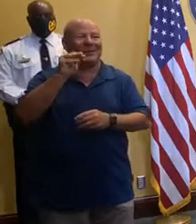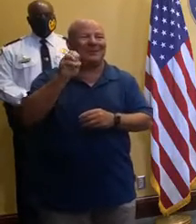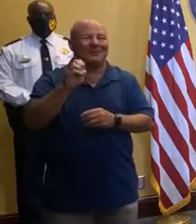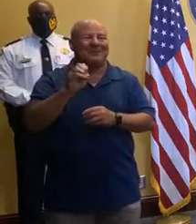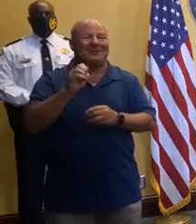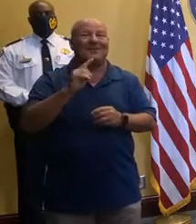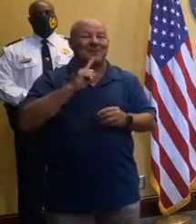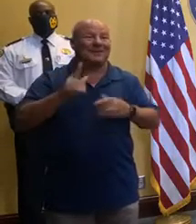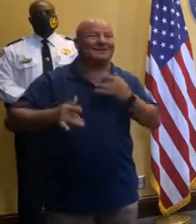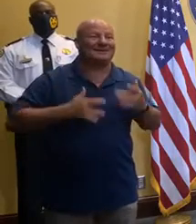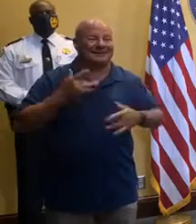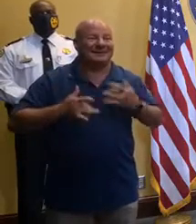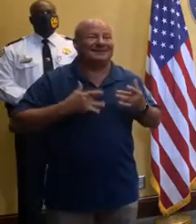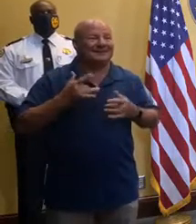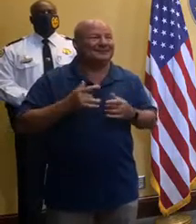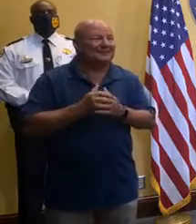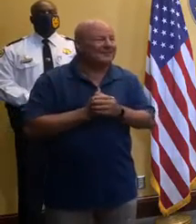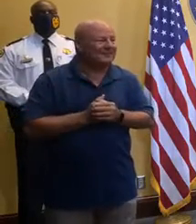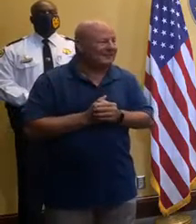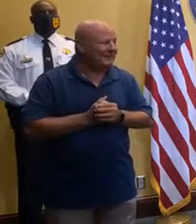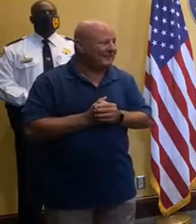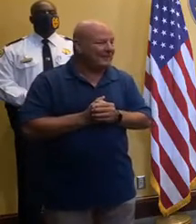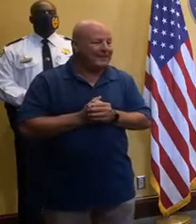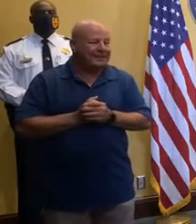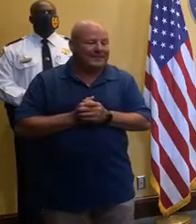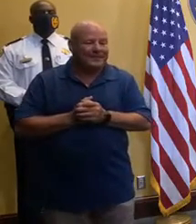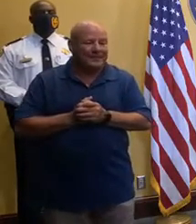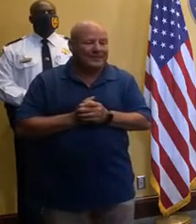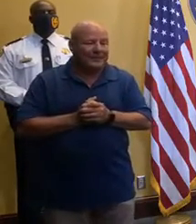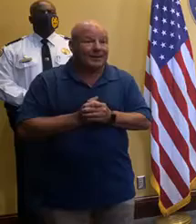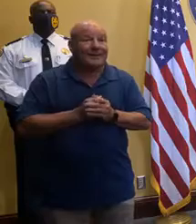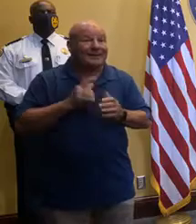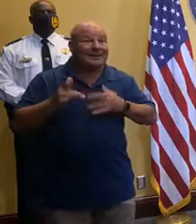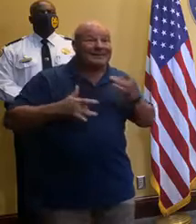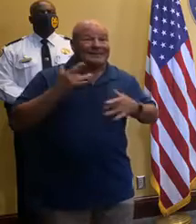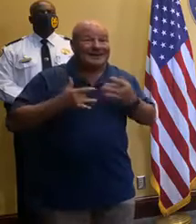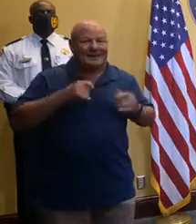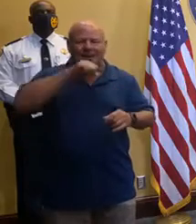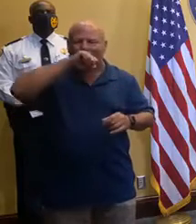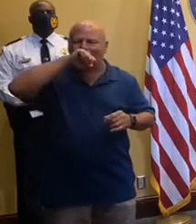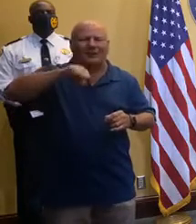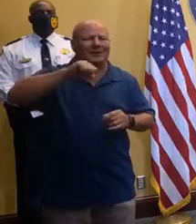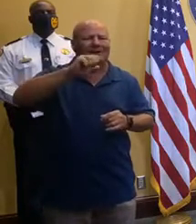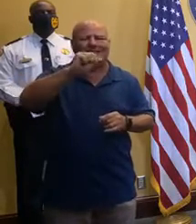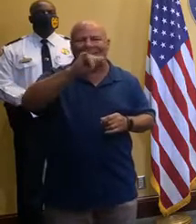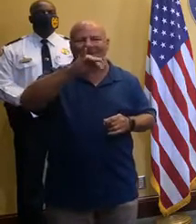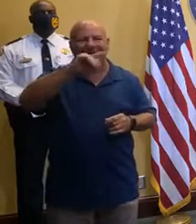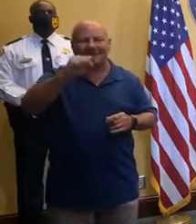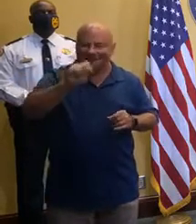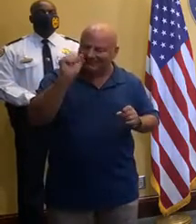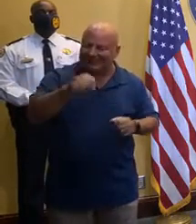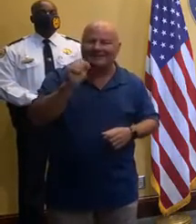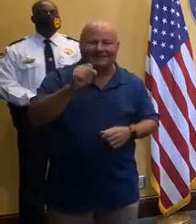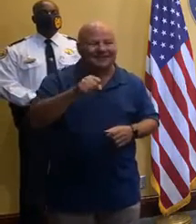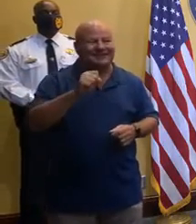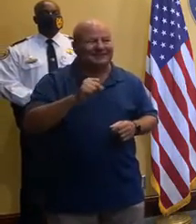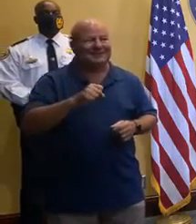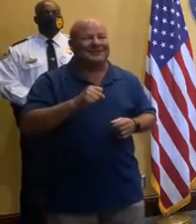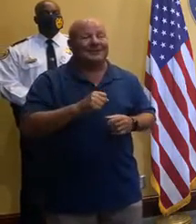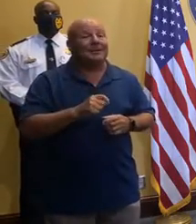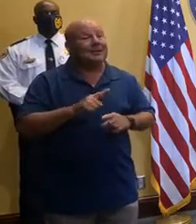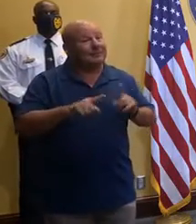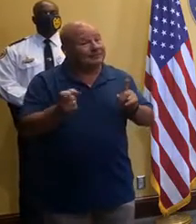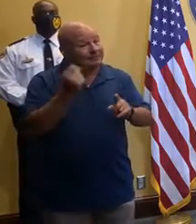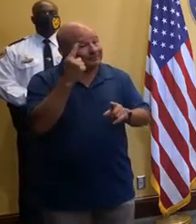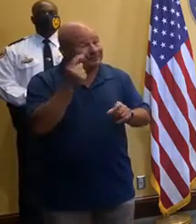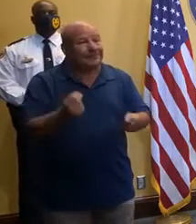excited about that. However, being excited, we love our Saints, yes we do. But like many